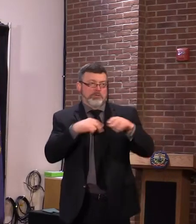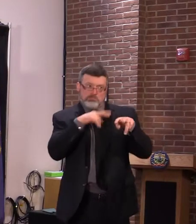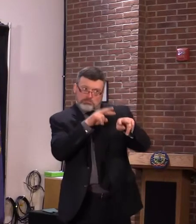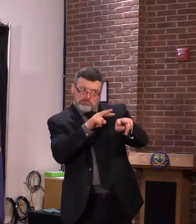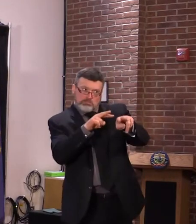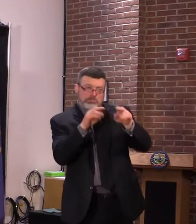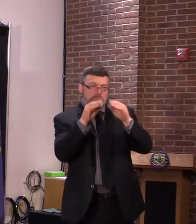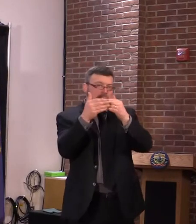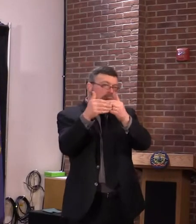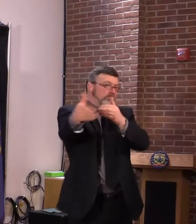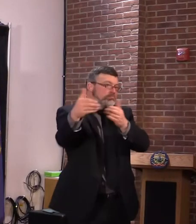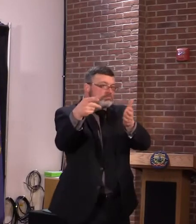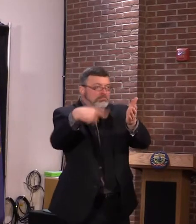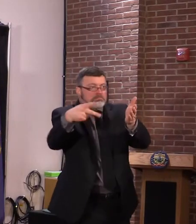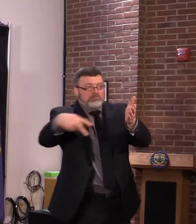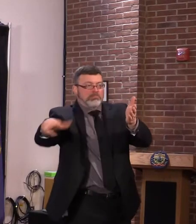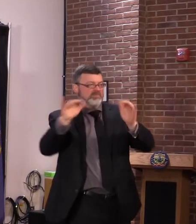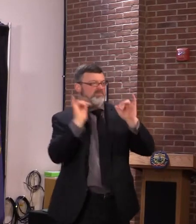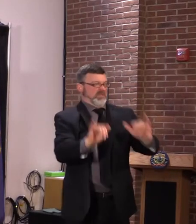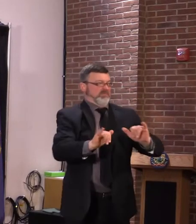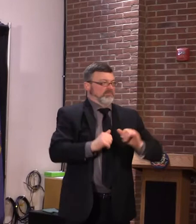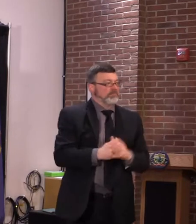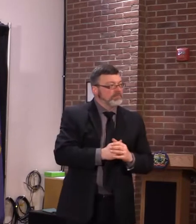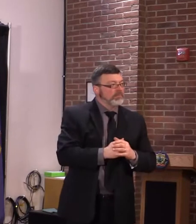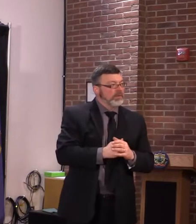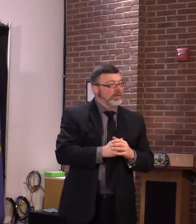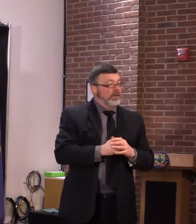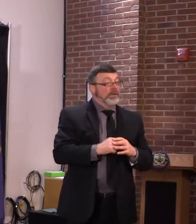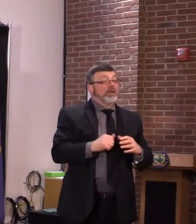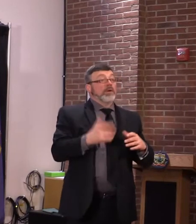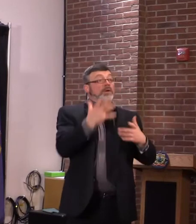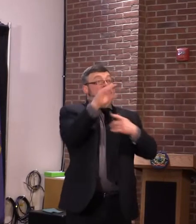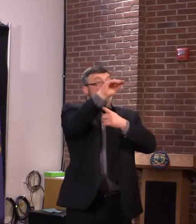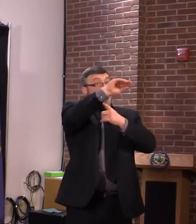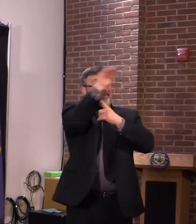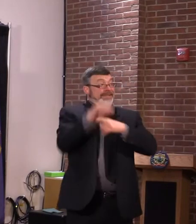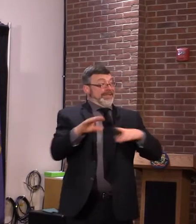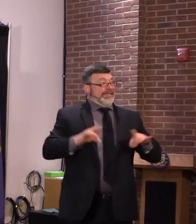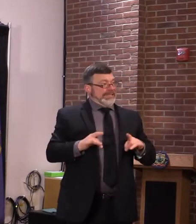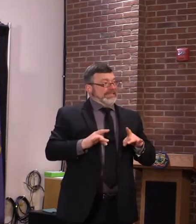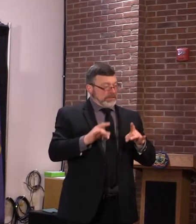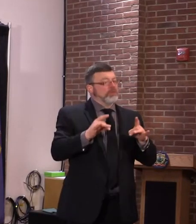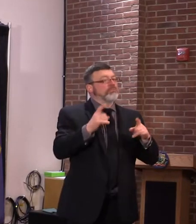our case rates are following an improving trend. We've also seen